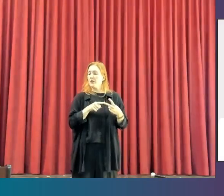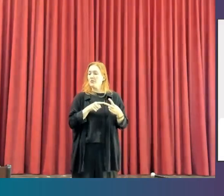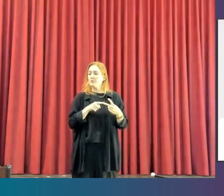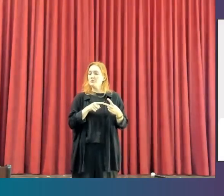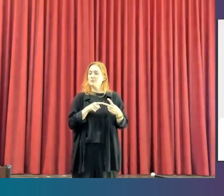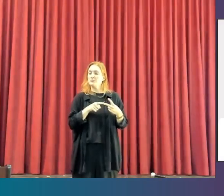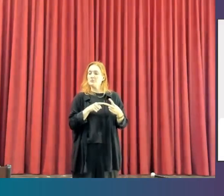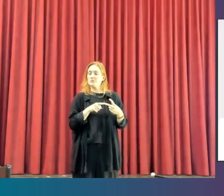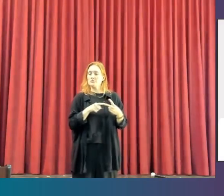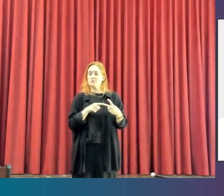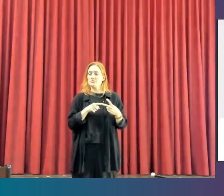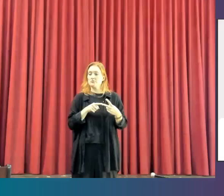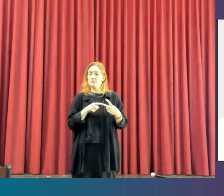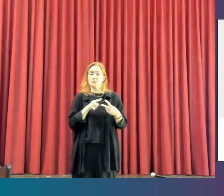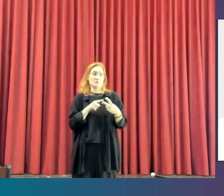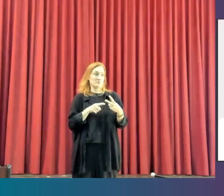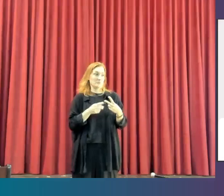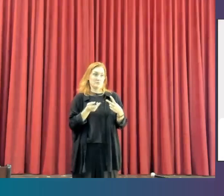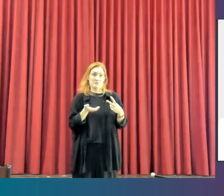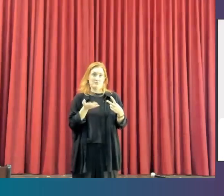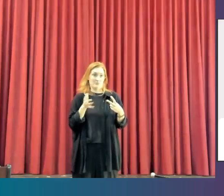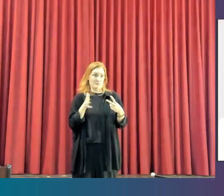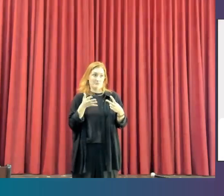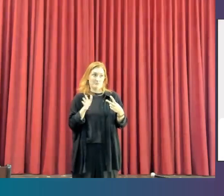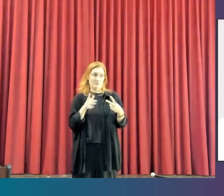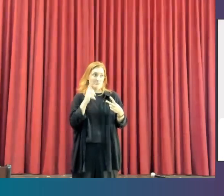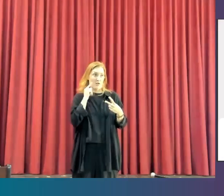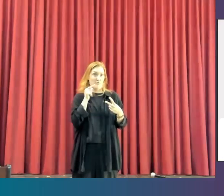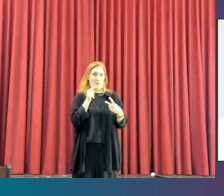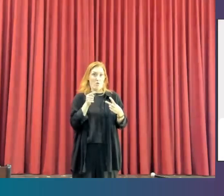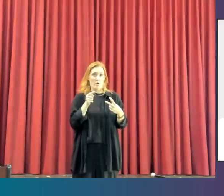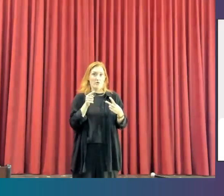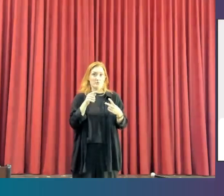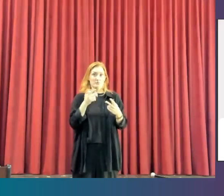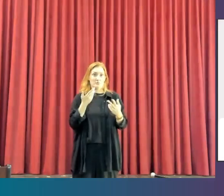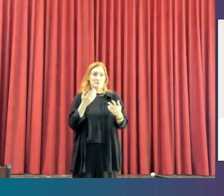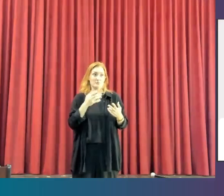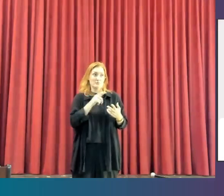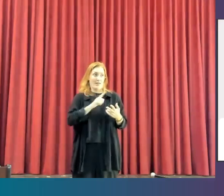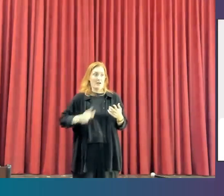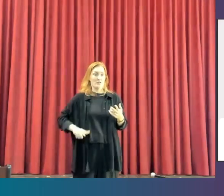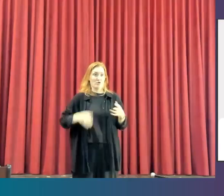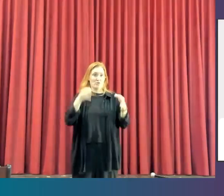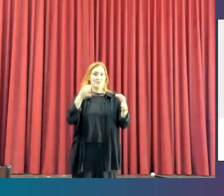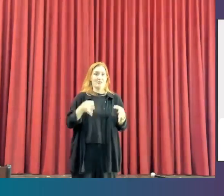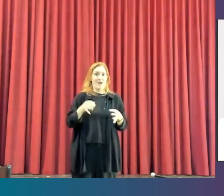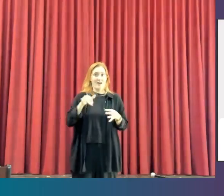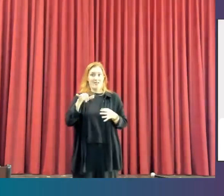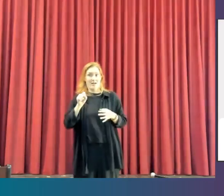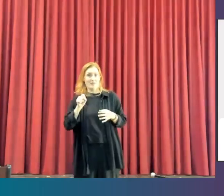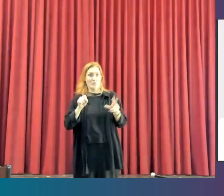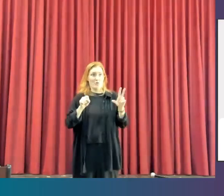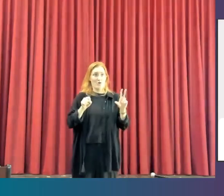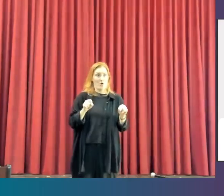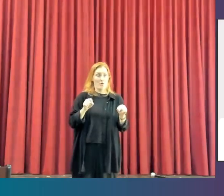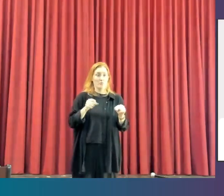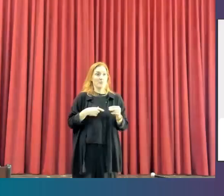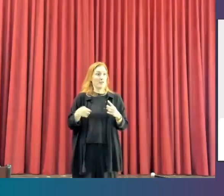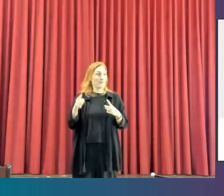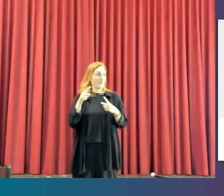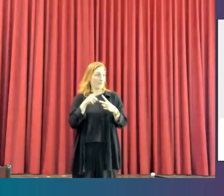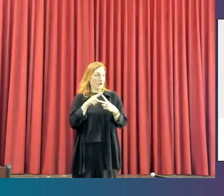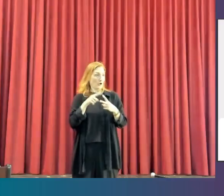So there's only two. And the first thing that they can consider is, number one, is this